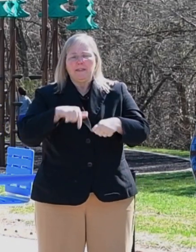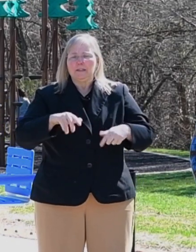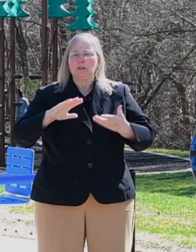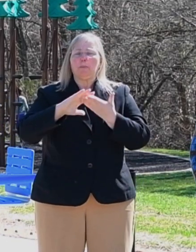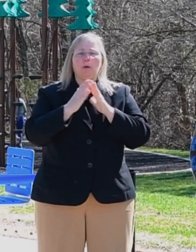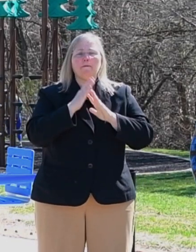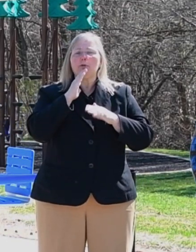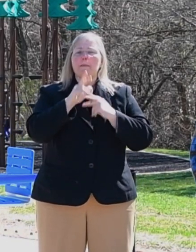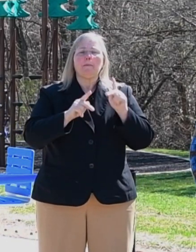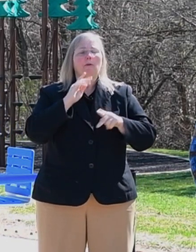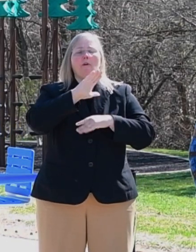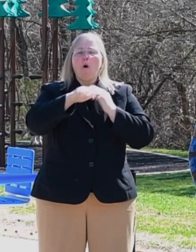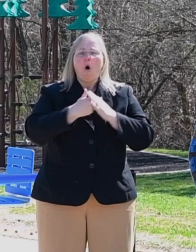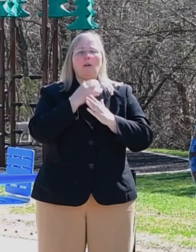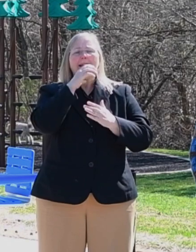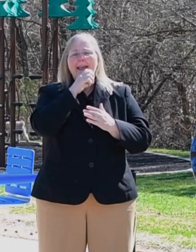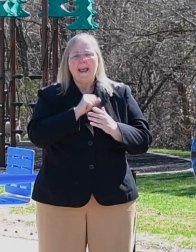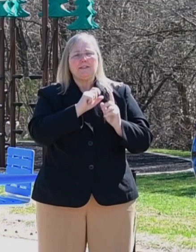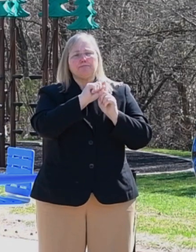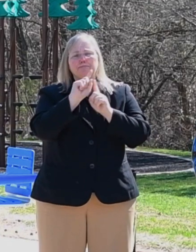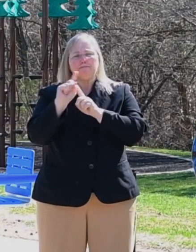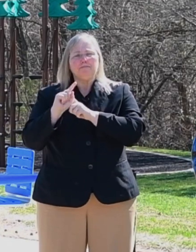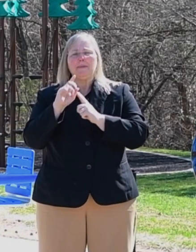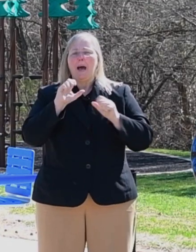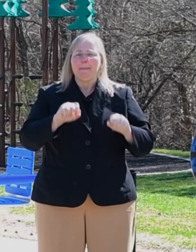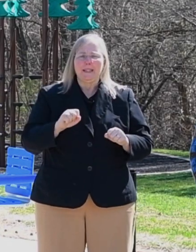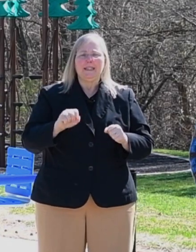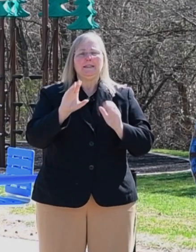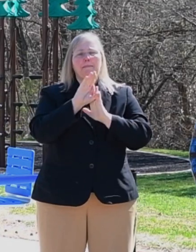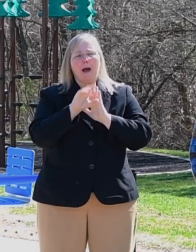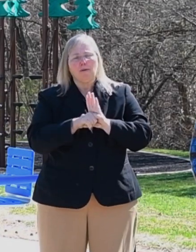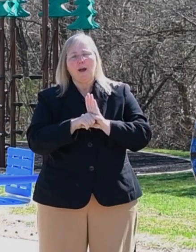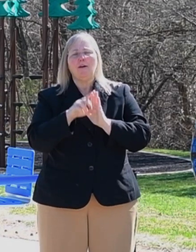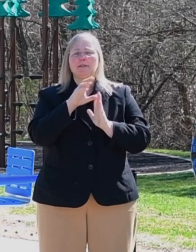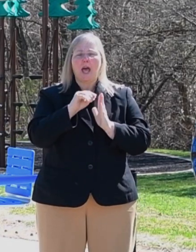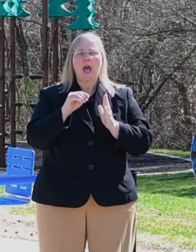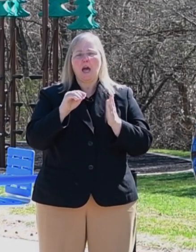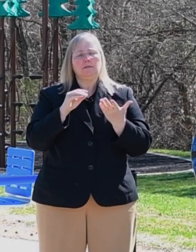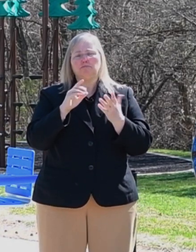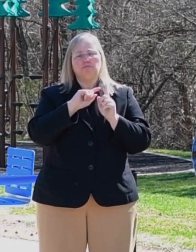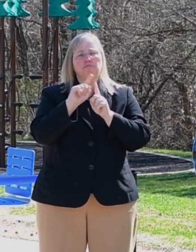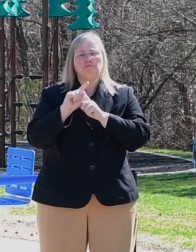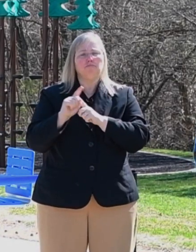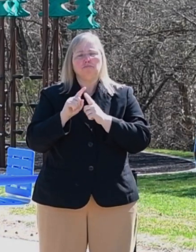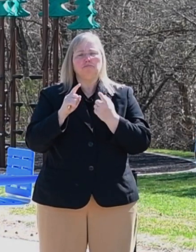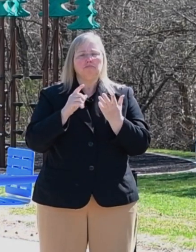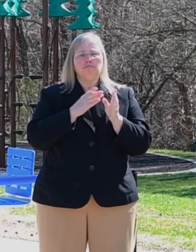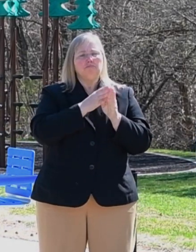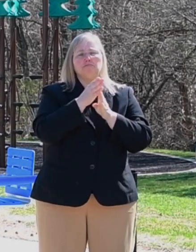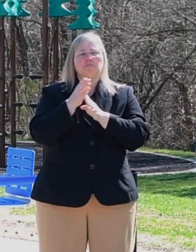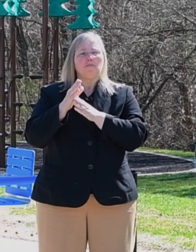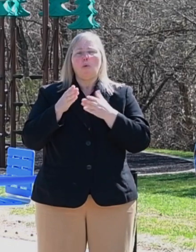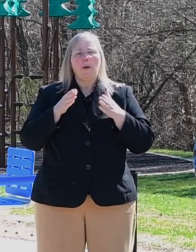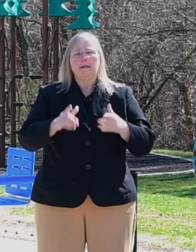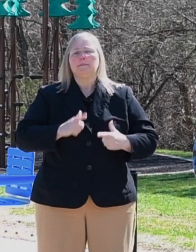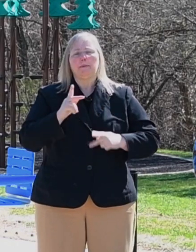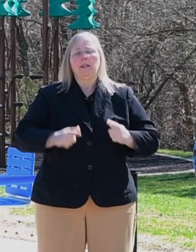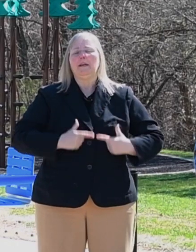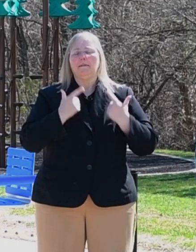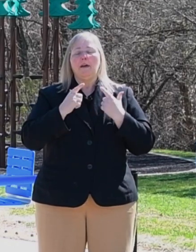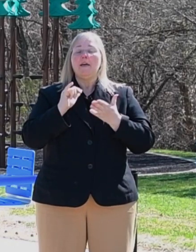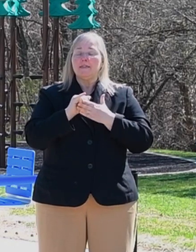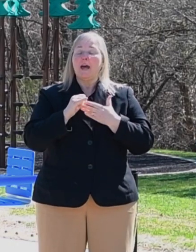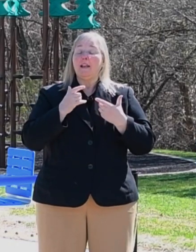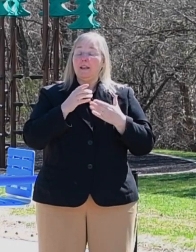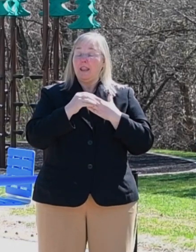ages, abilities, backgrounds, and walks of life. This led to our goal of joining the AARP